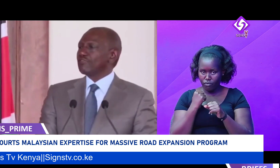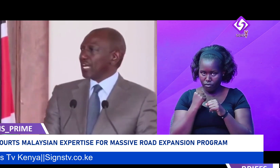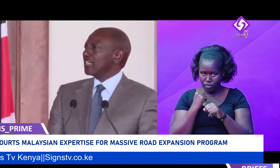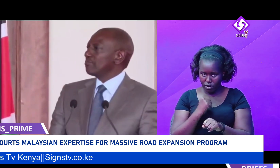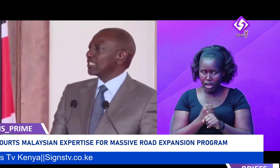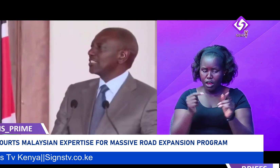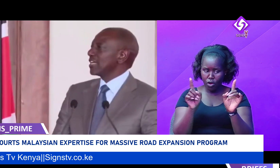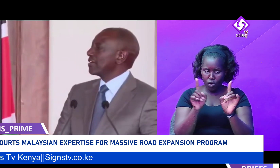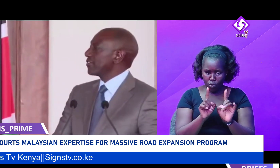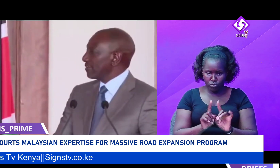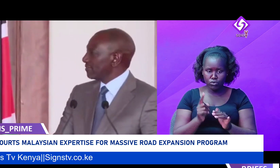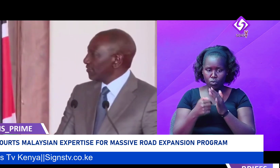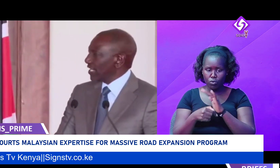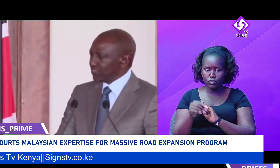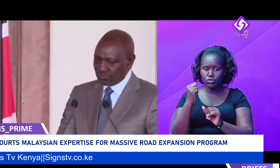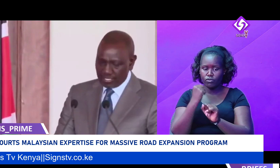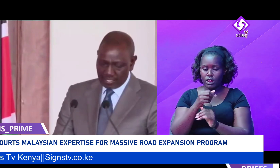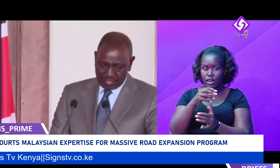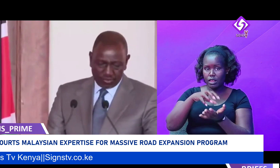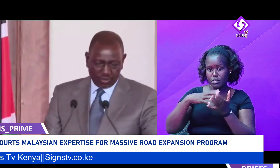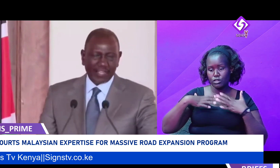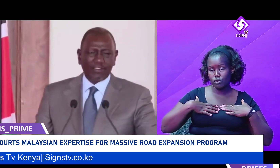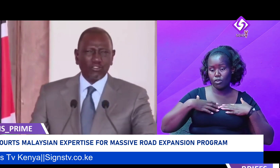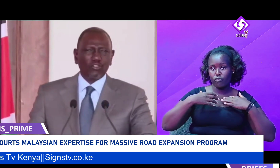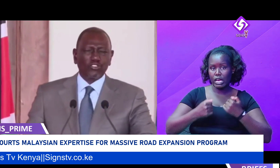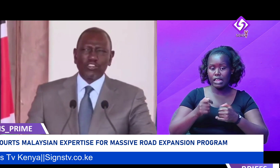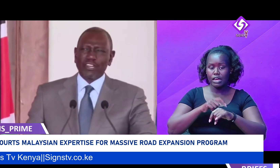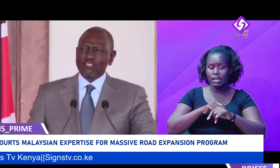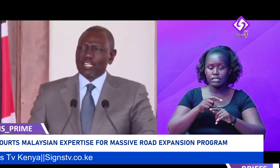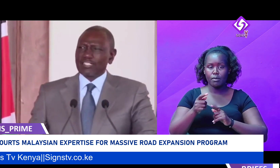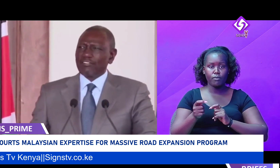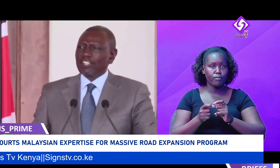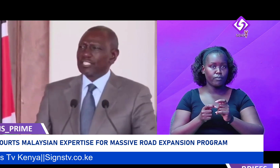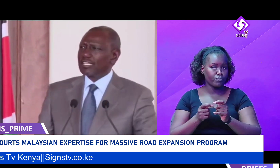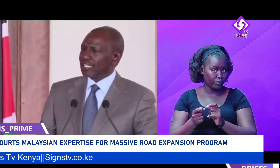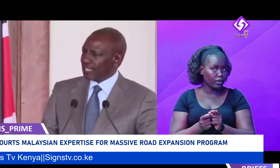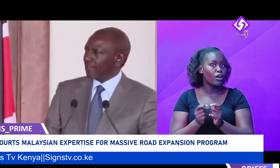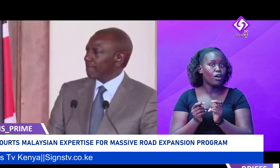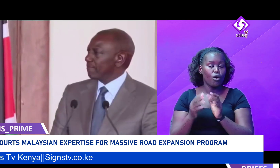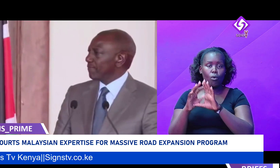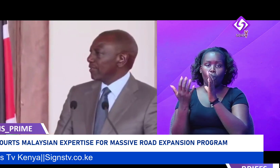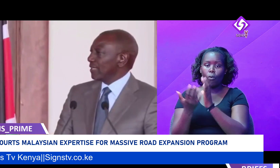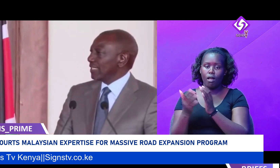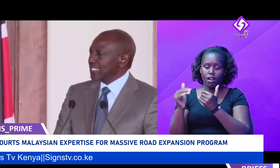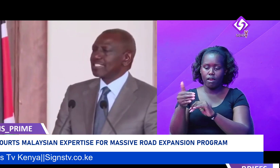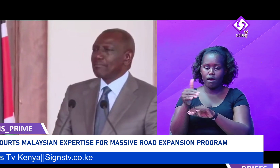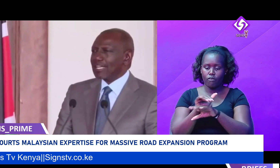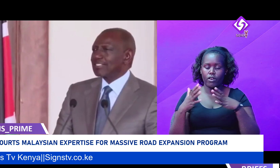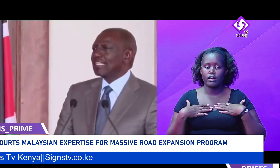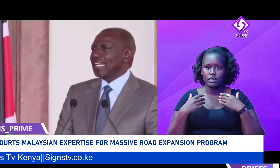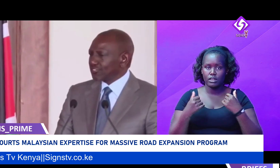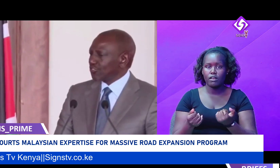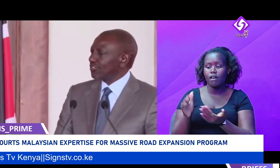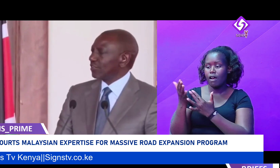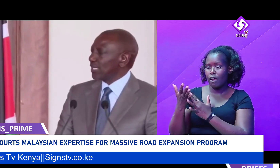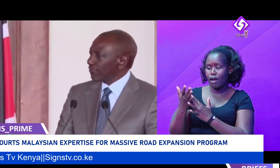you have done in matters health, even as we drive our own universal health coverage here in Kenya. It is amongst